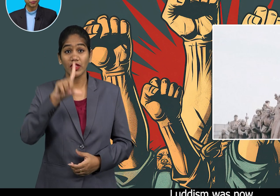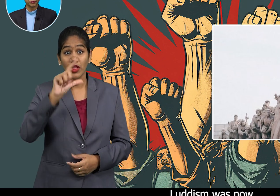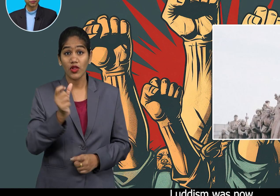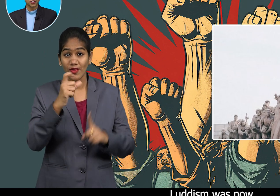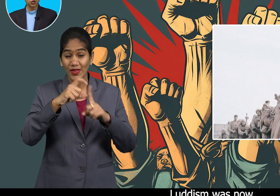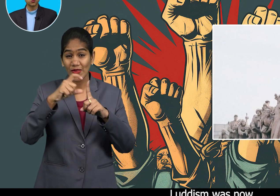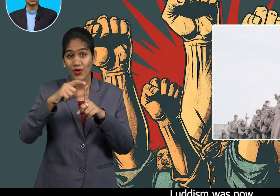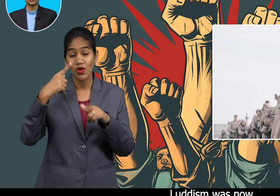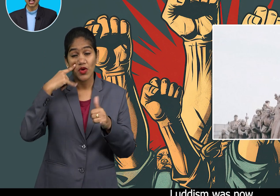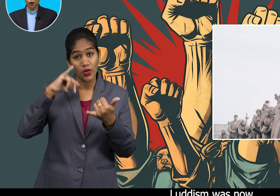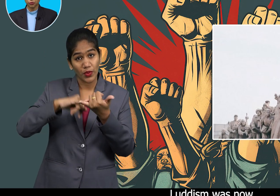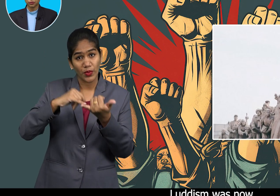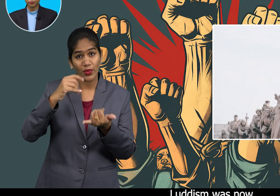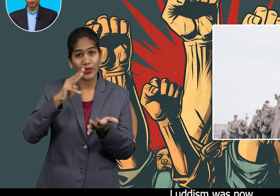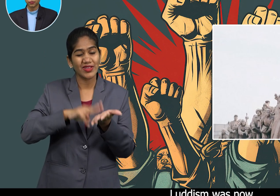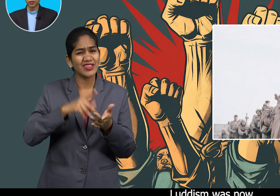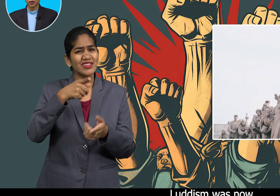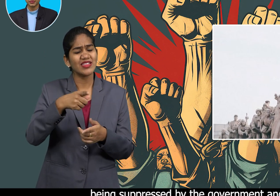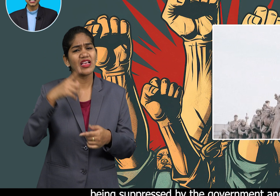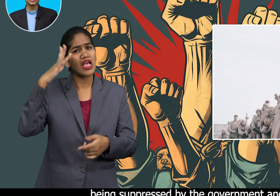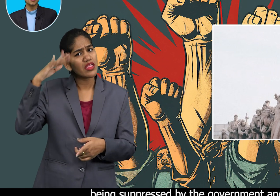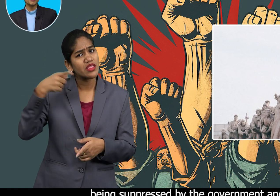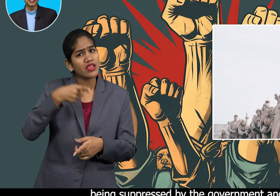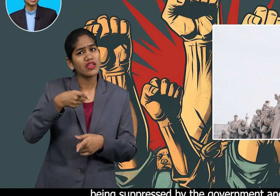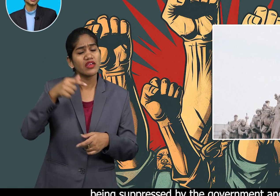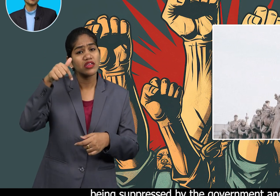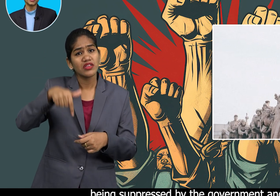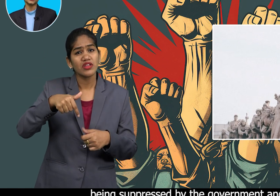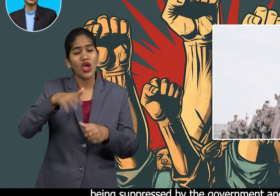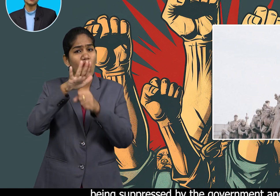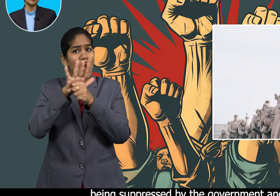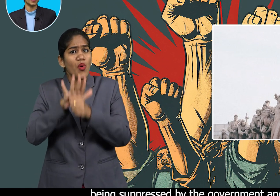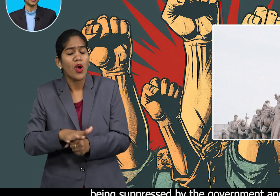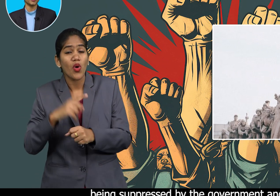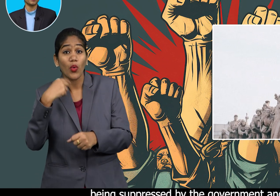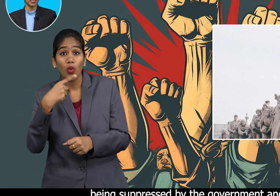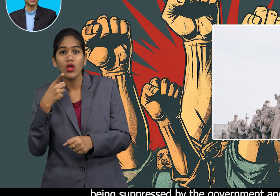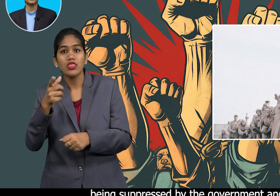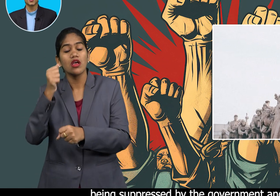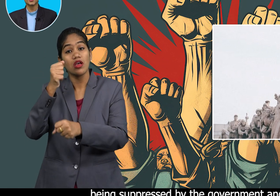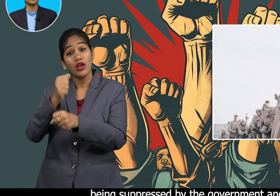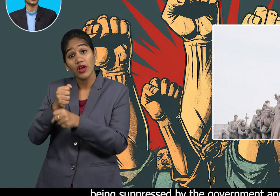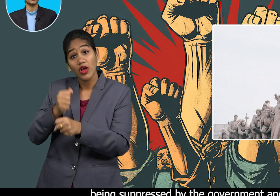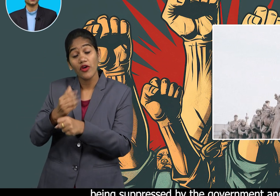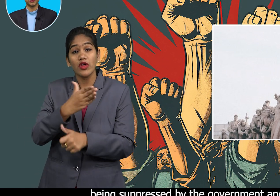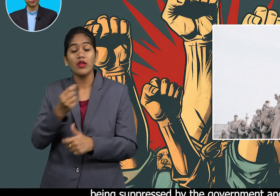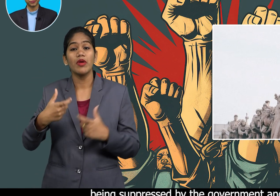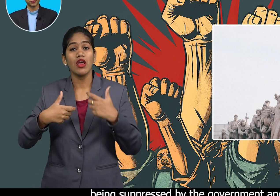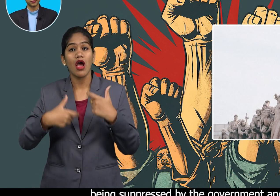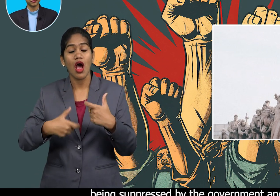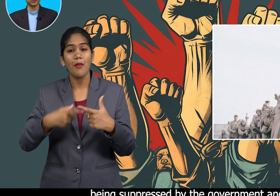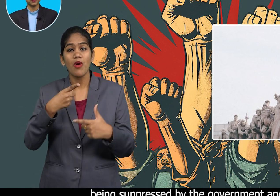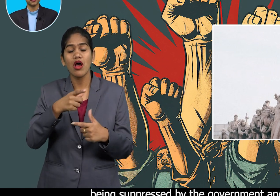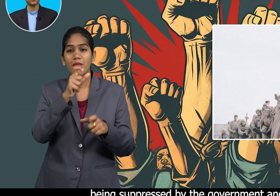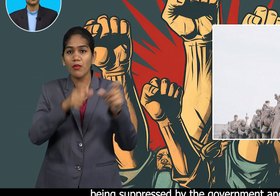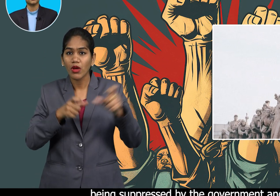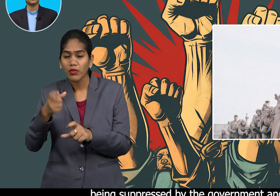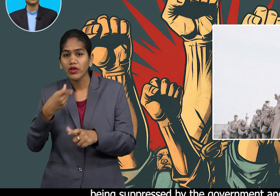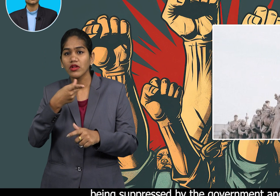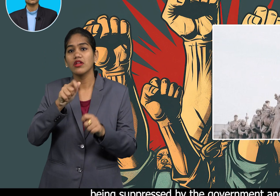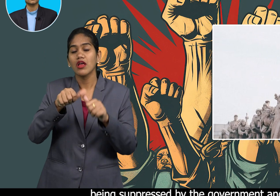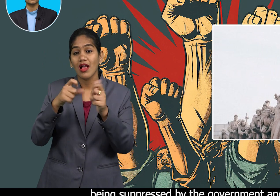Ludism was now being suppressed by the government and the army.